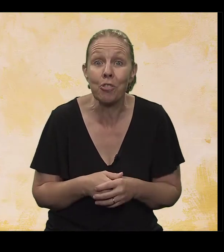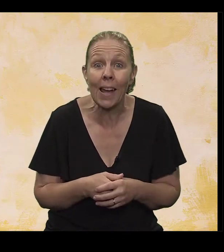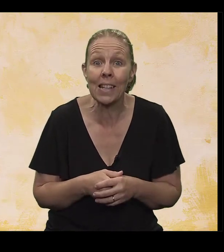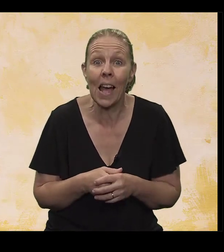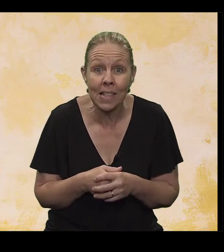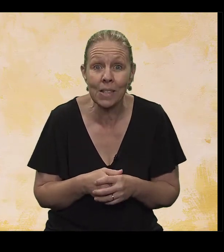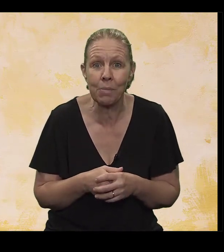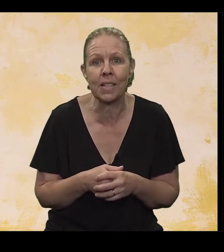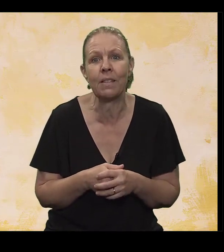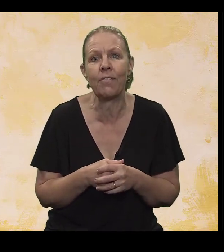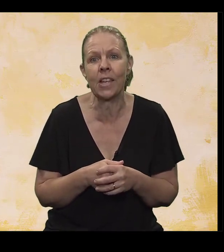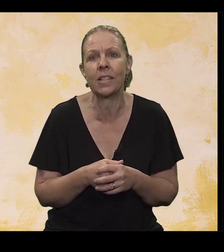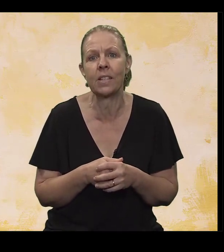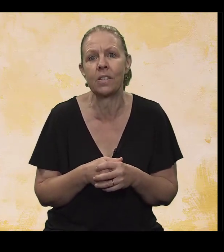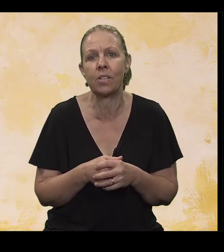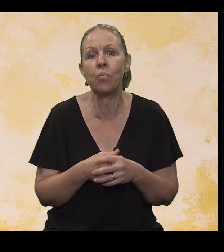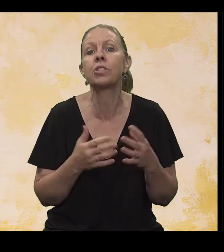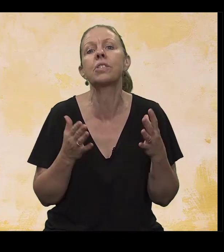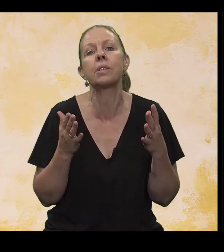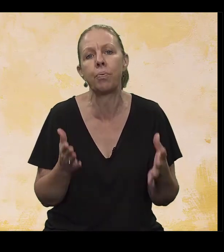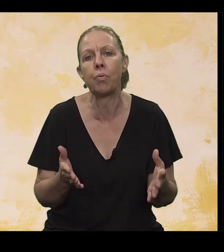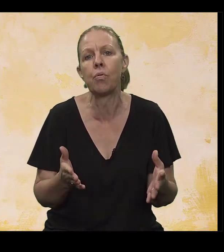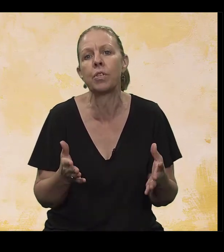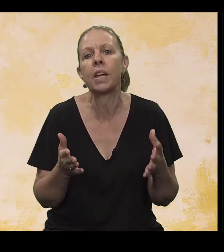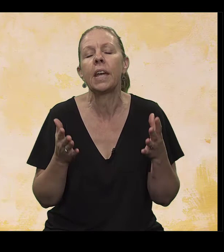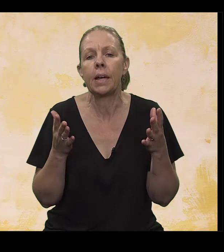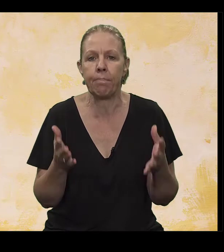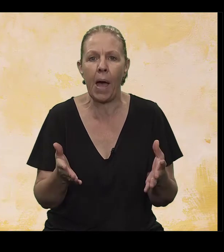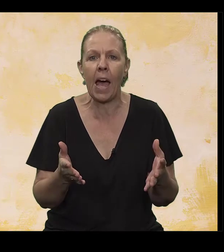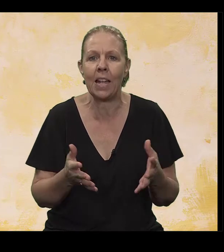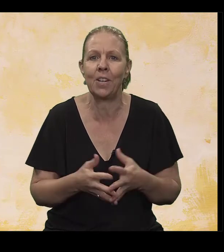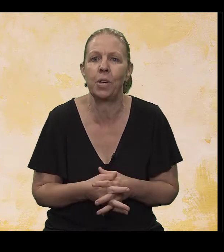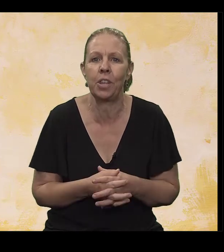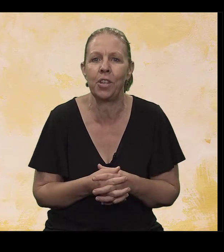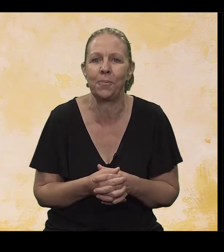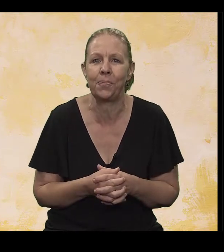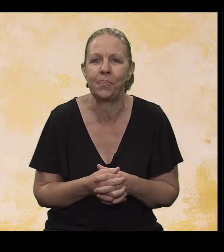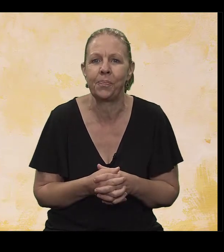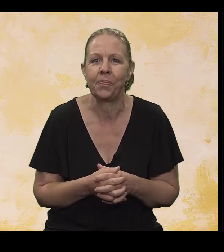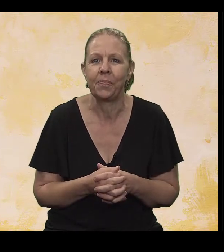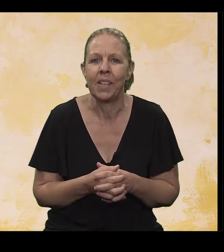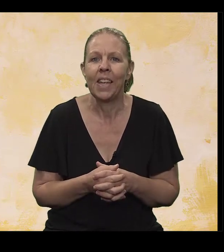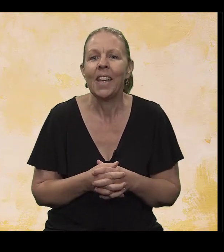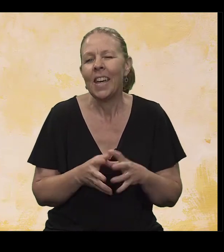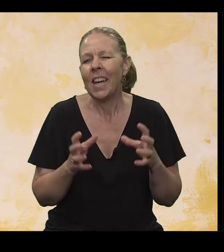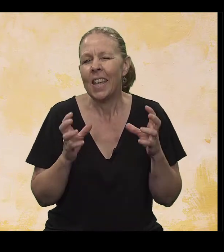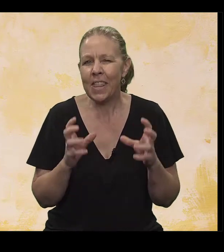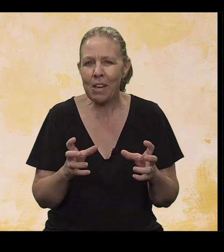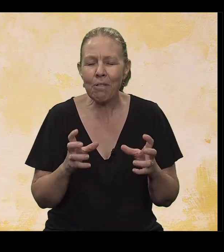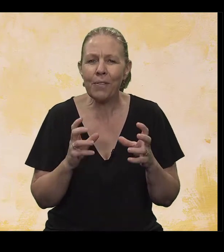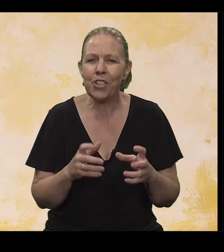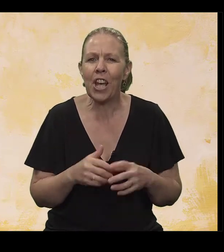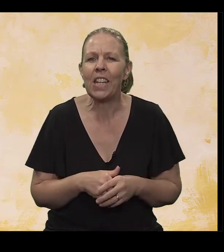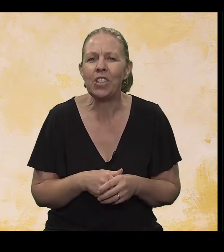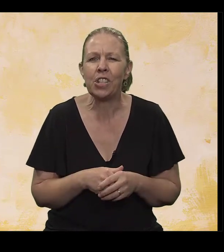attract customers and investors who want to support and partner with you. A theory of change is